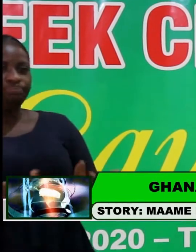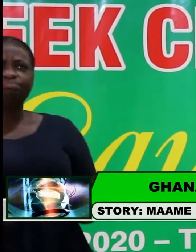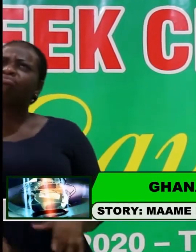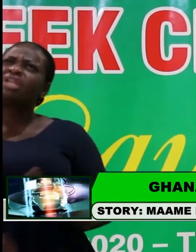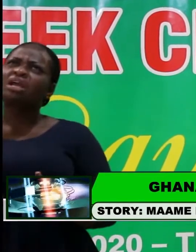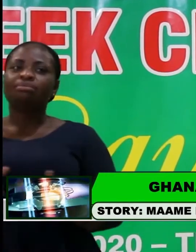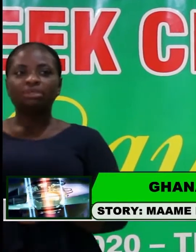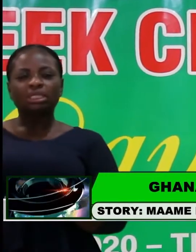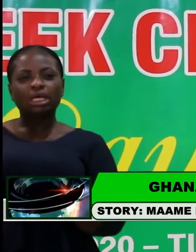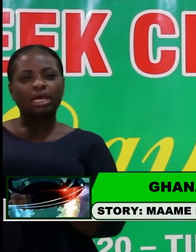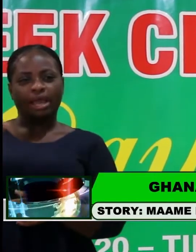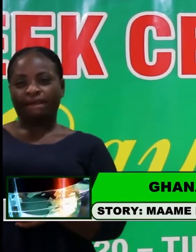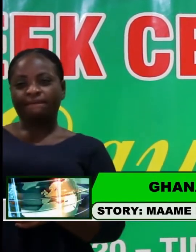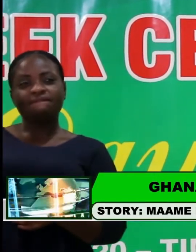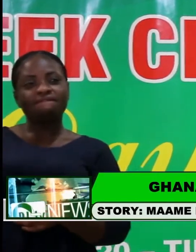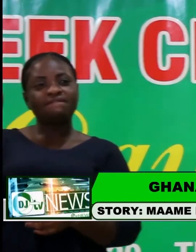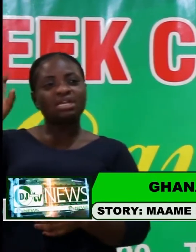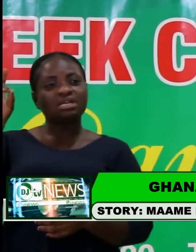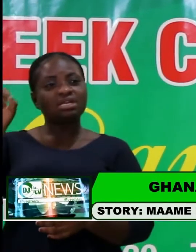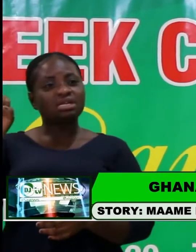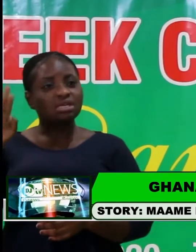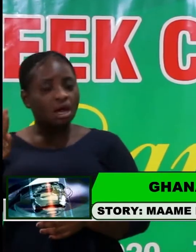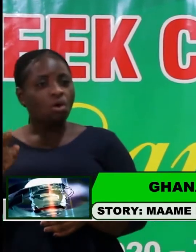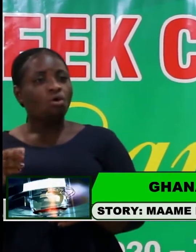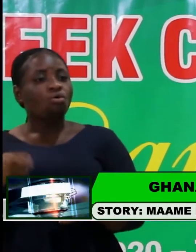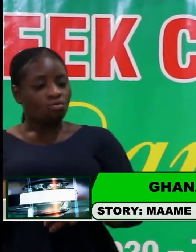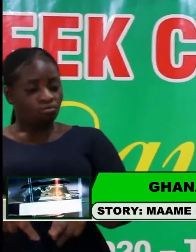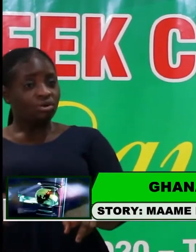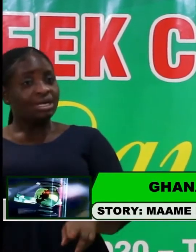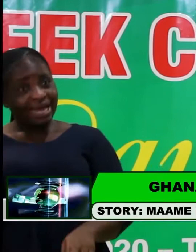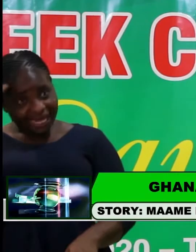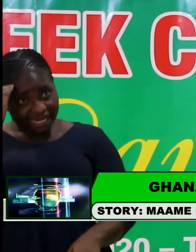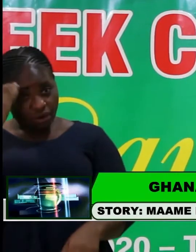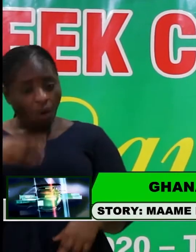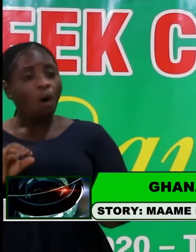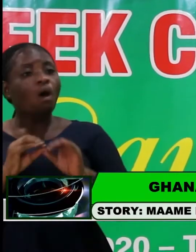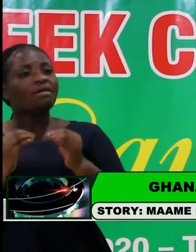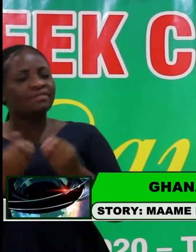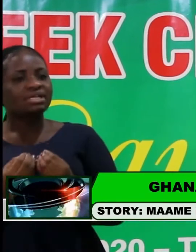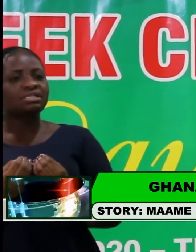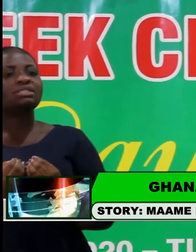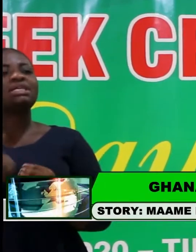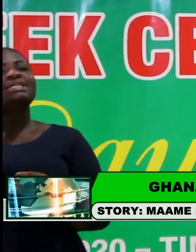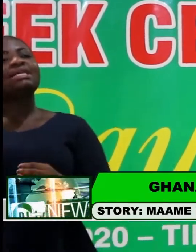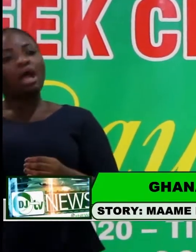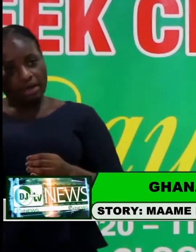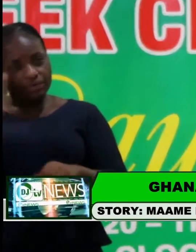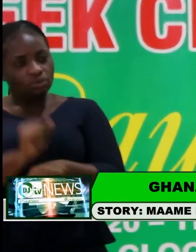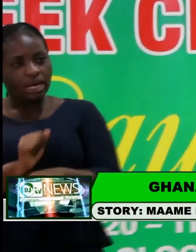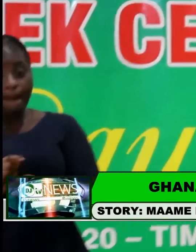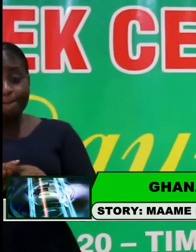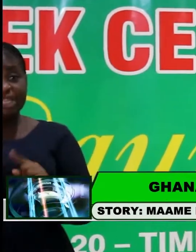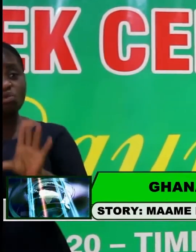you take feeder roads head office is civil service, but feeder roads